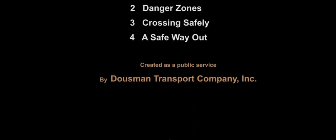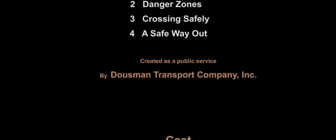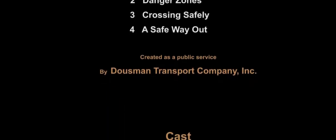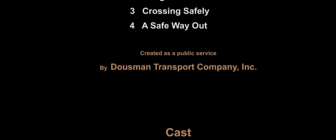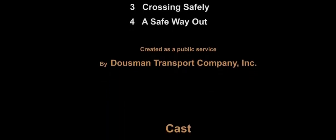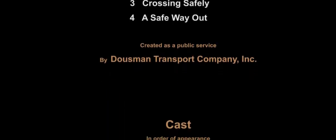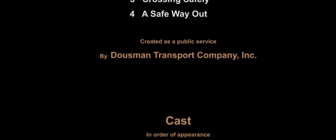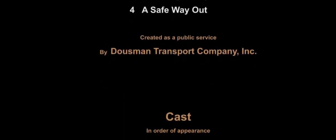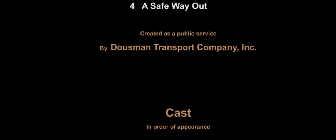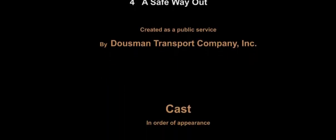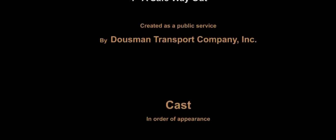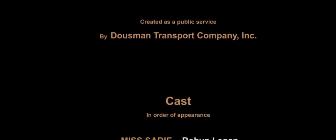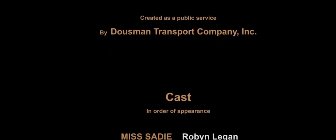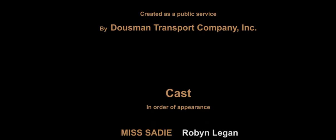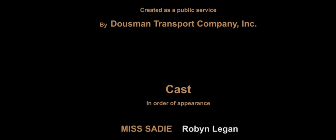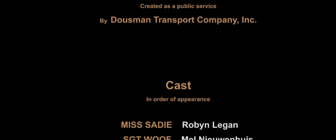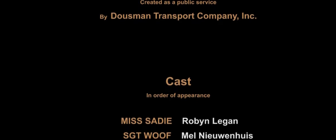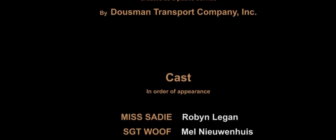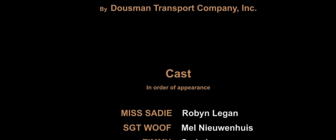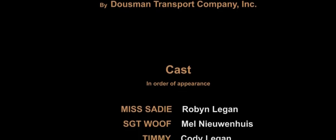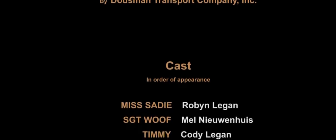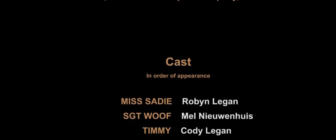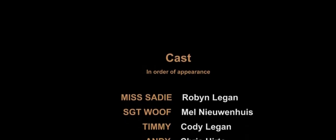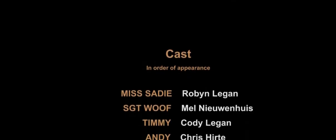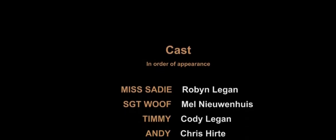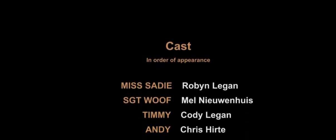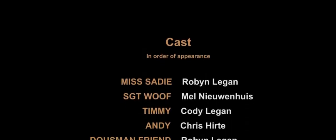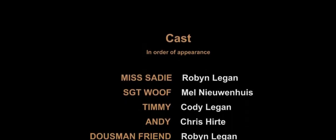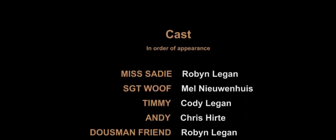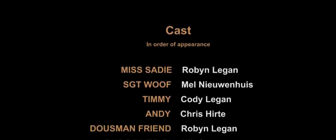So, what are you doing for lunch today? Let's go and have some lunch.